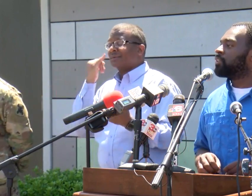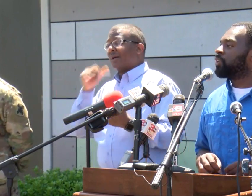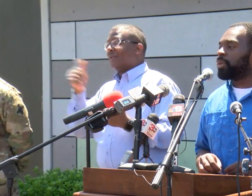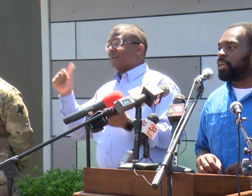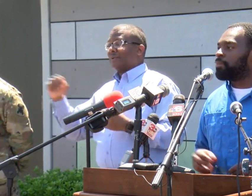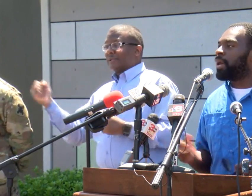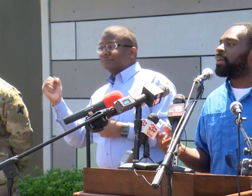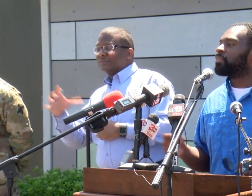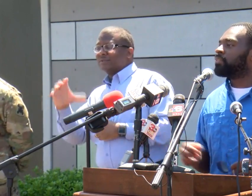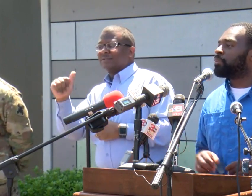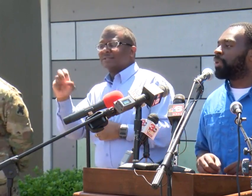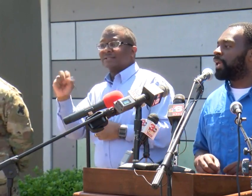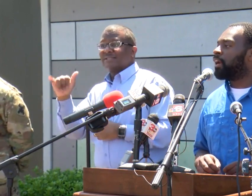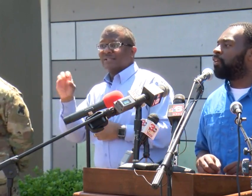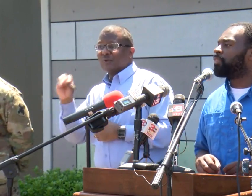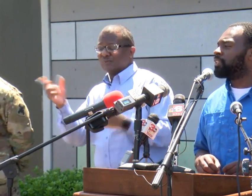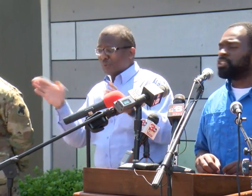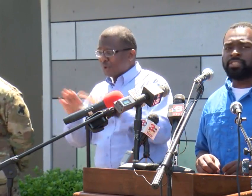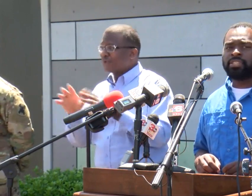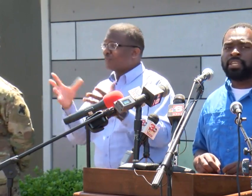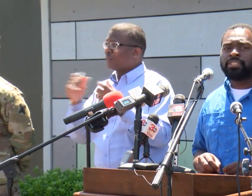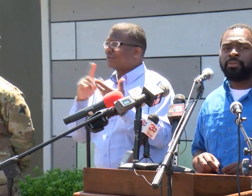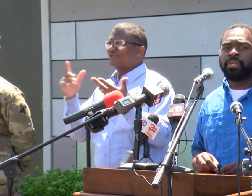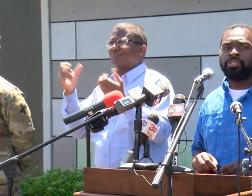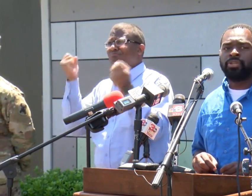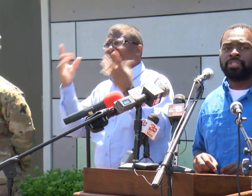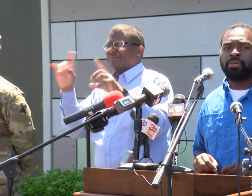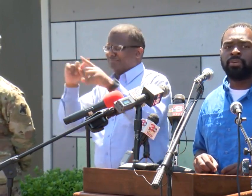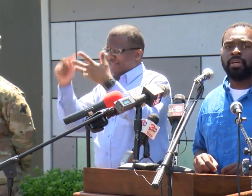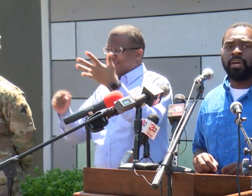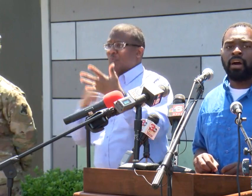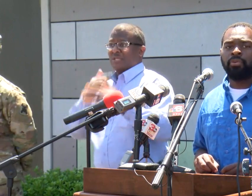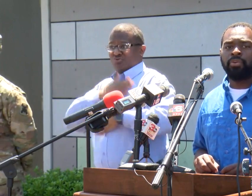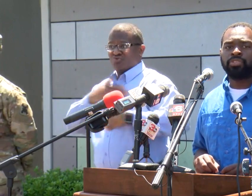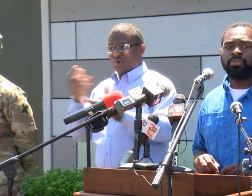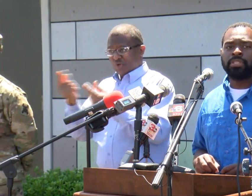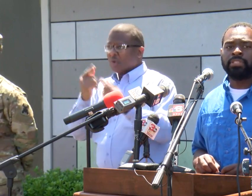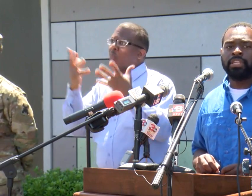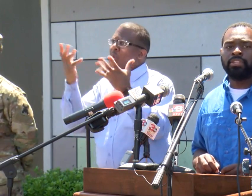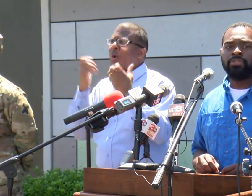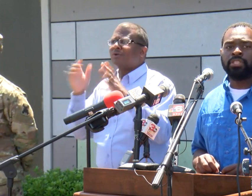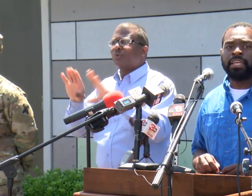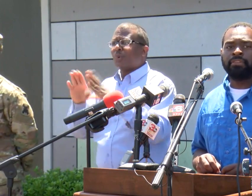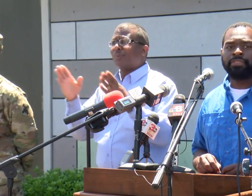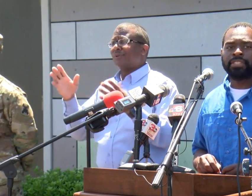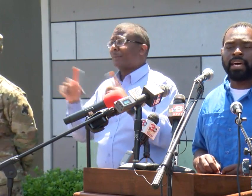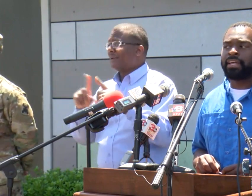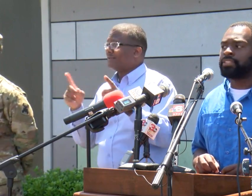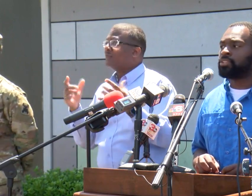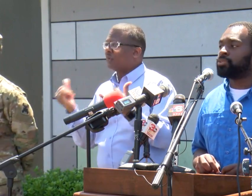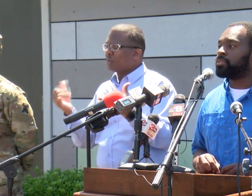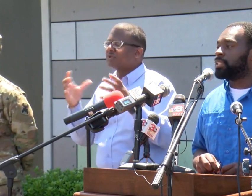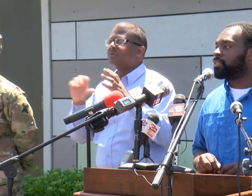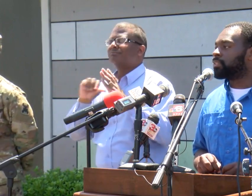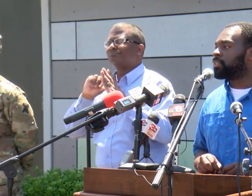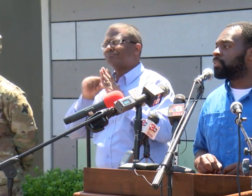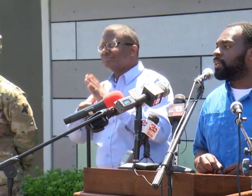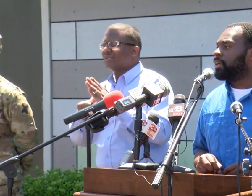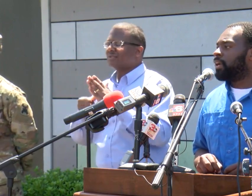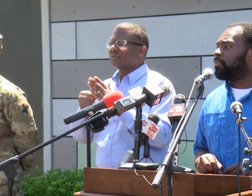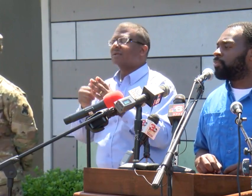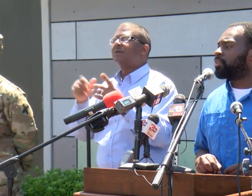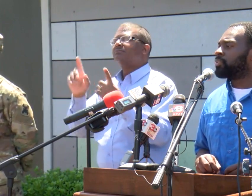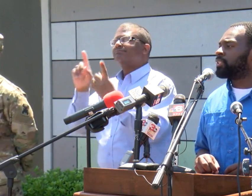tested so we can get back to playing golf and just the things that we enjoy. So we want to continue to emphasize social